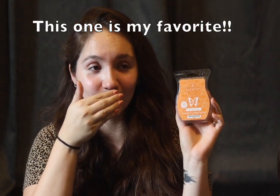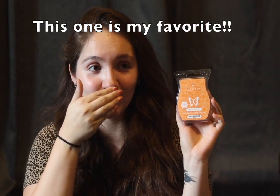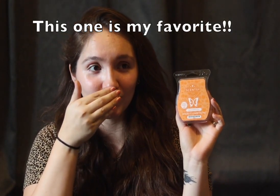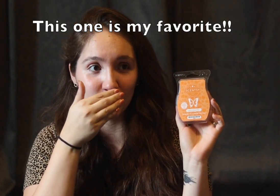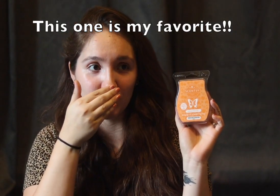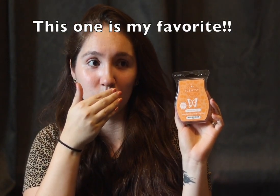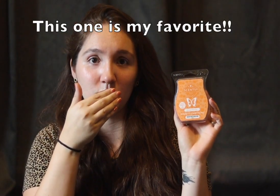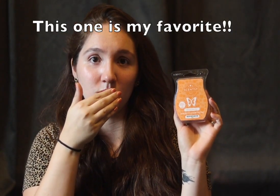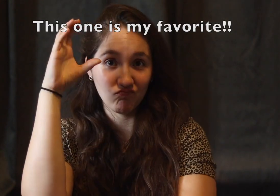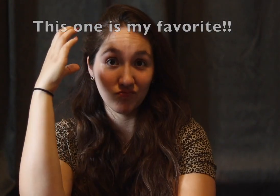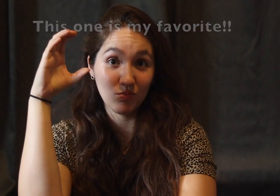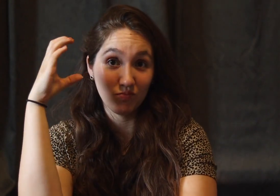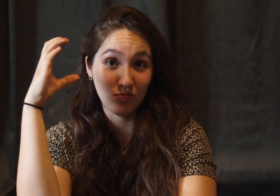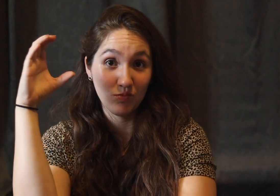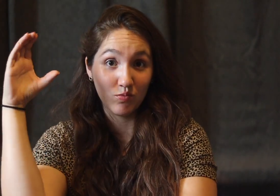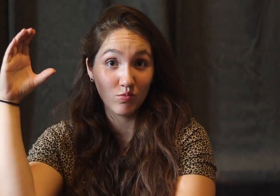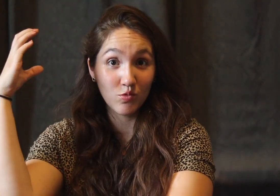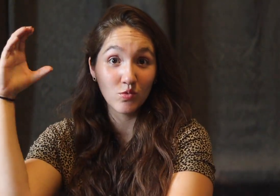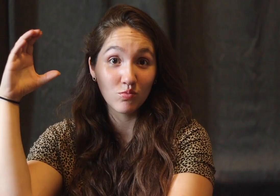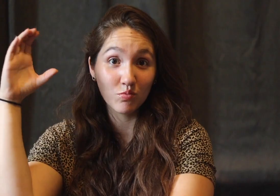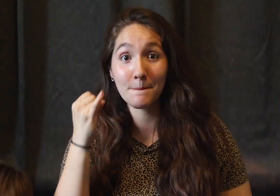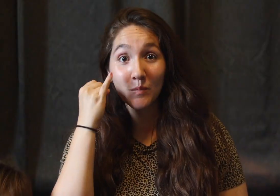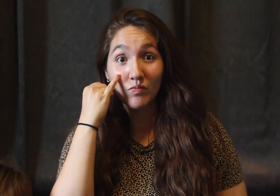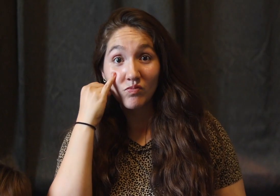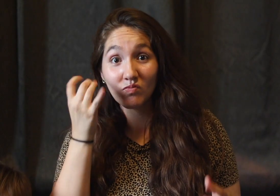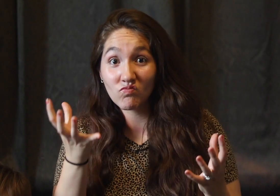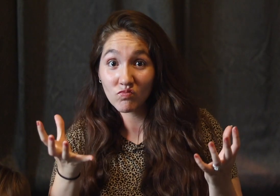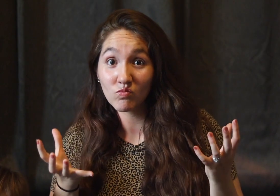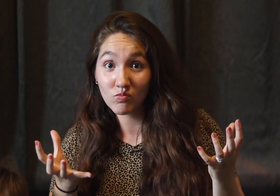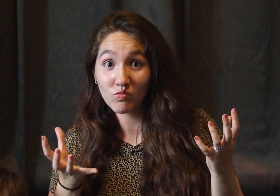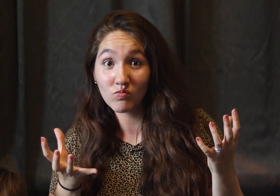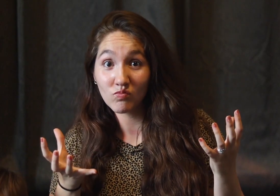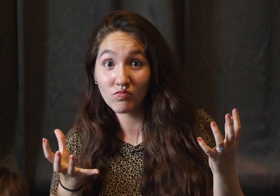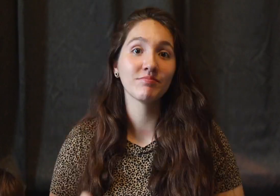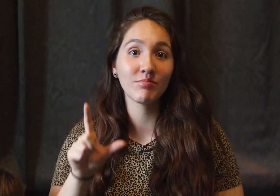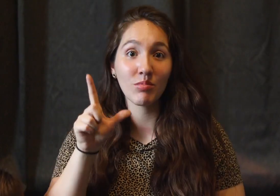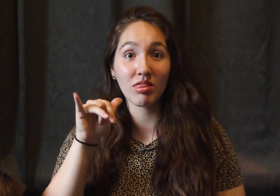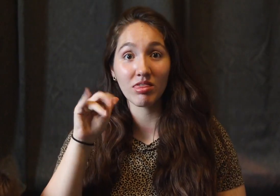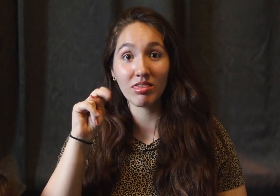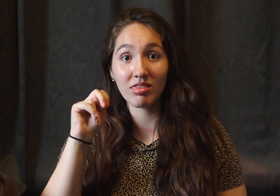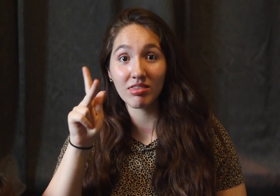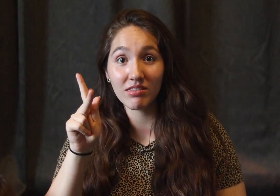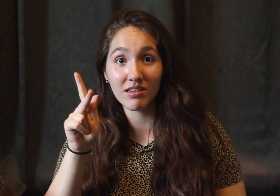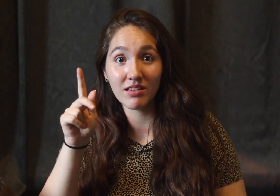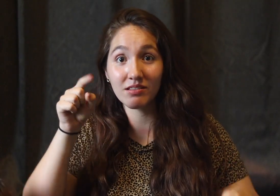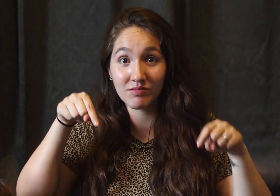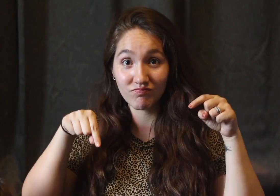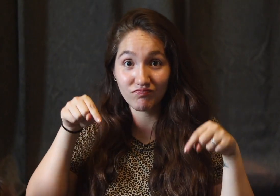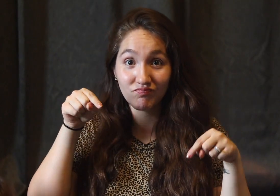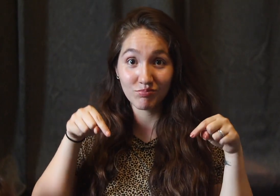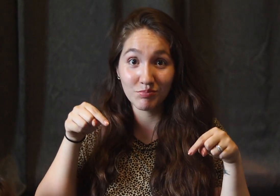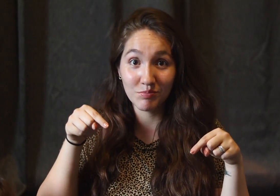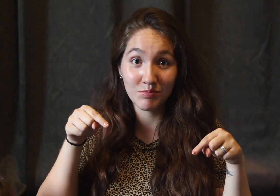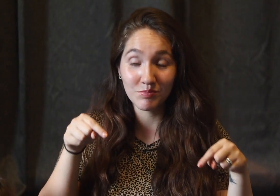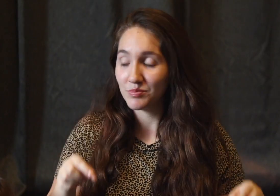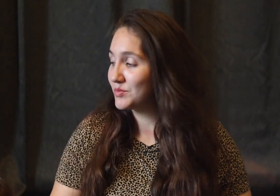This scent is definitely my favorite. It honestly reminds me of Christmas. If you would like a Whiff Box, the link will be down below.